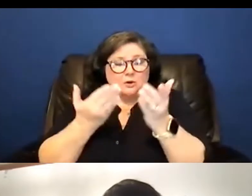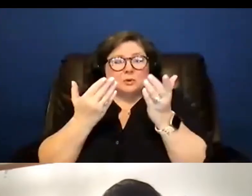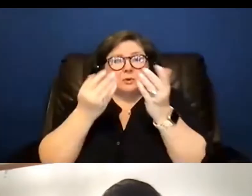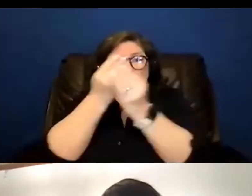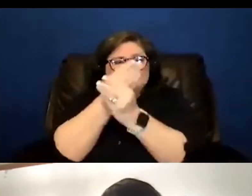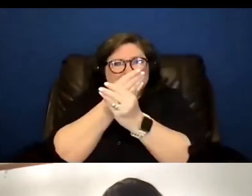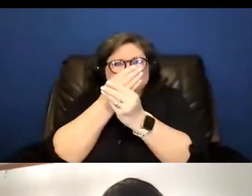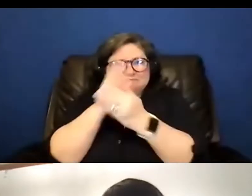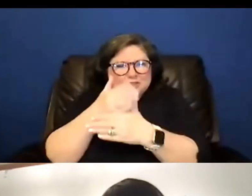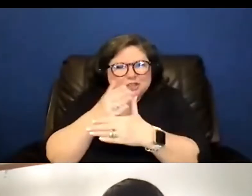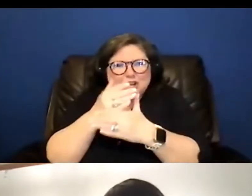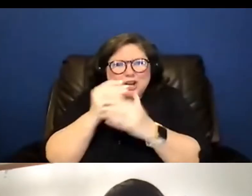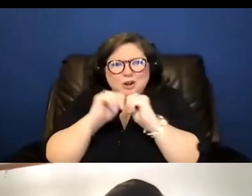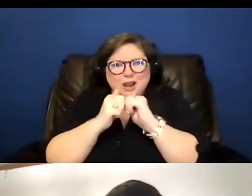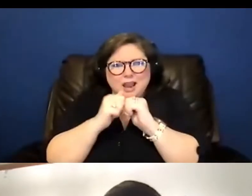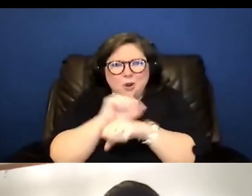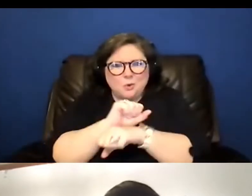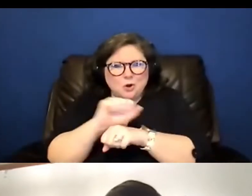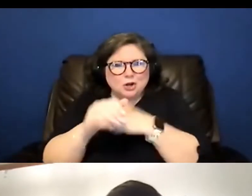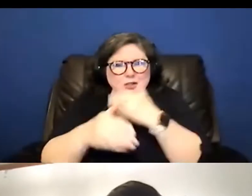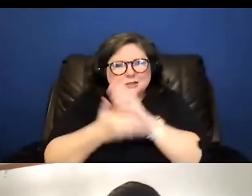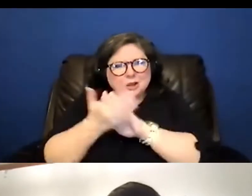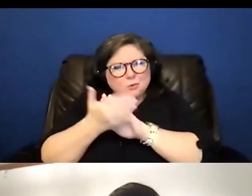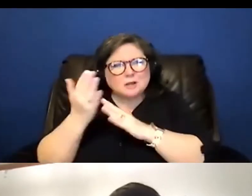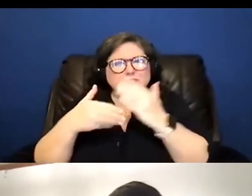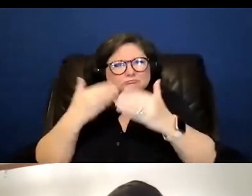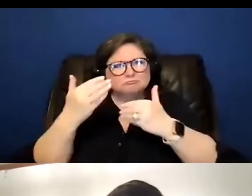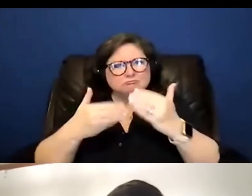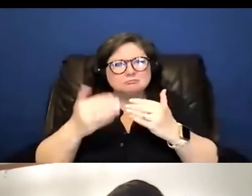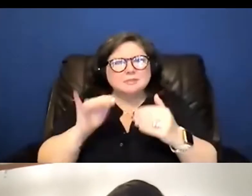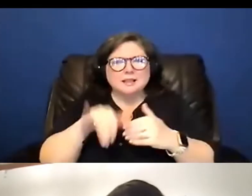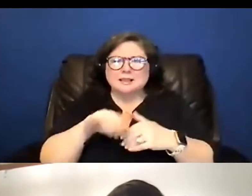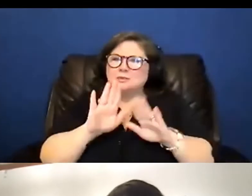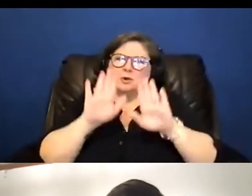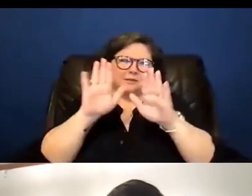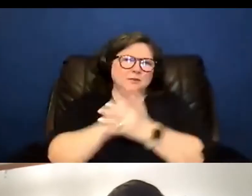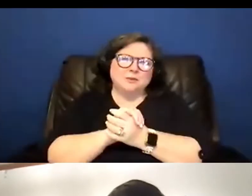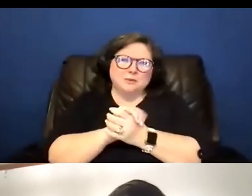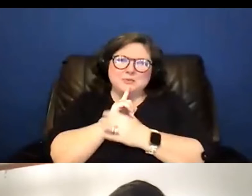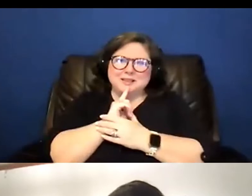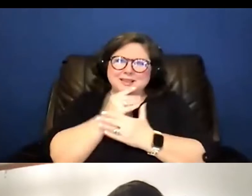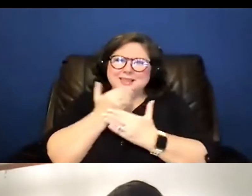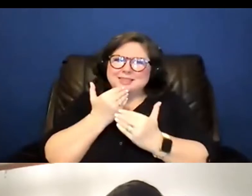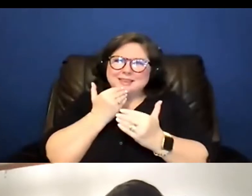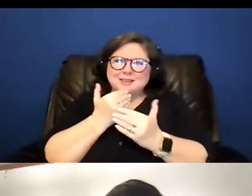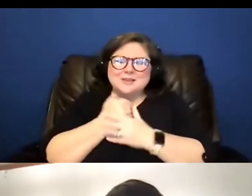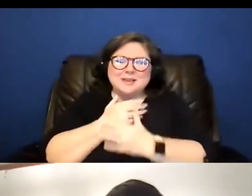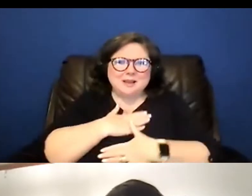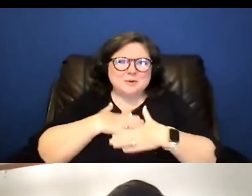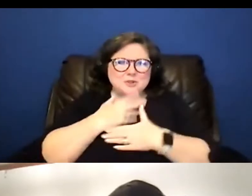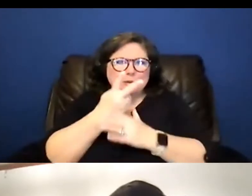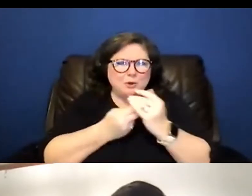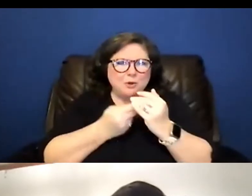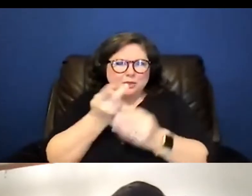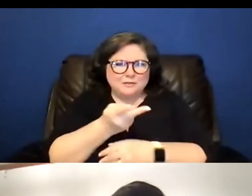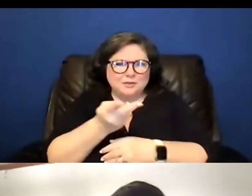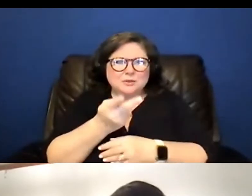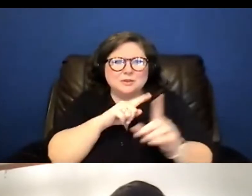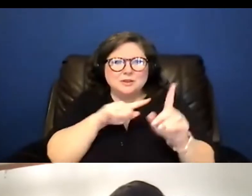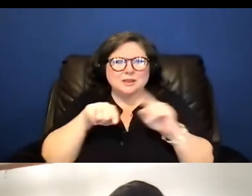how how clinical trials run was just absolutely wonderful. So I so appreciate both of you coming